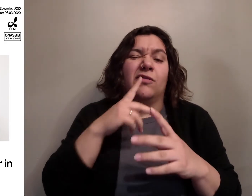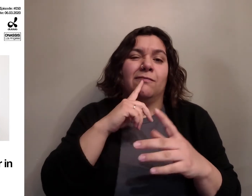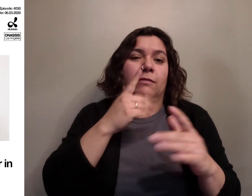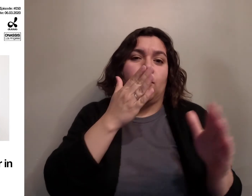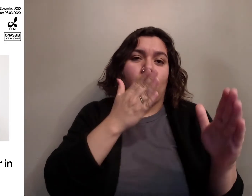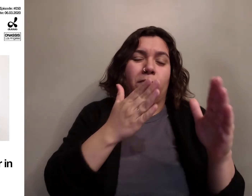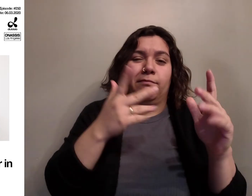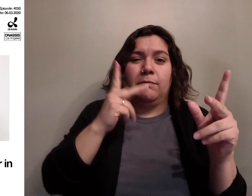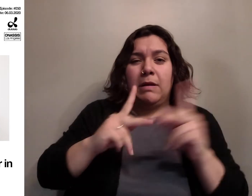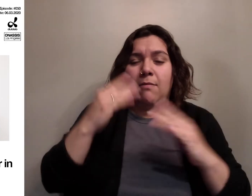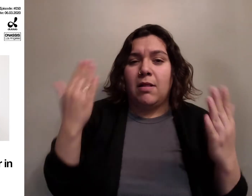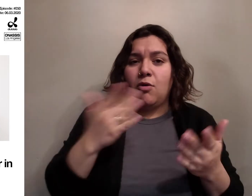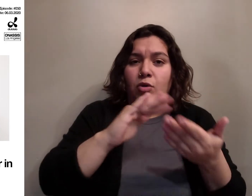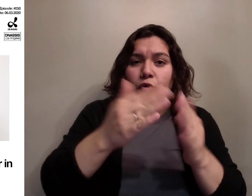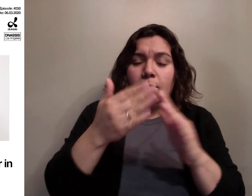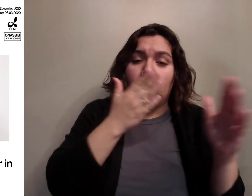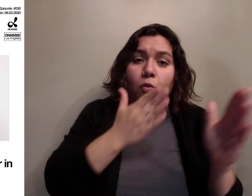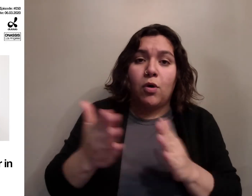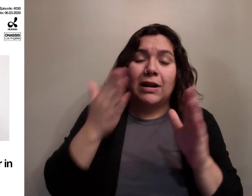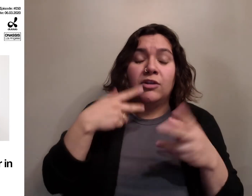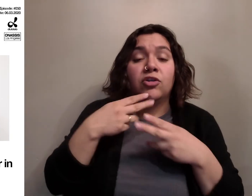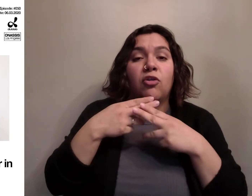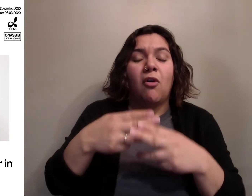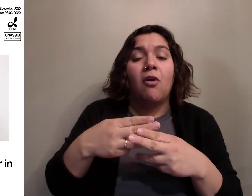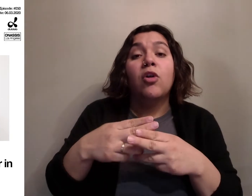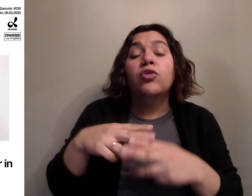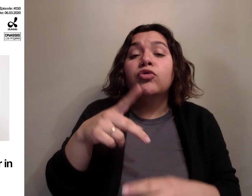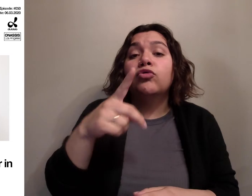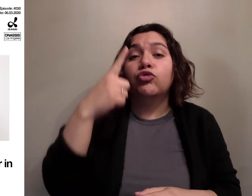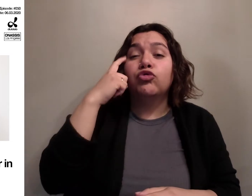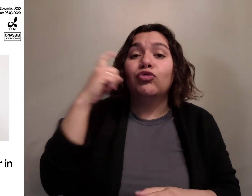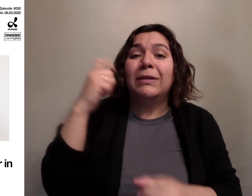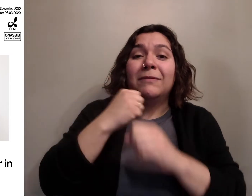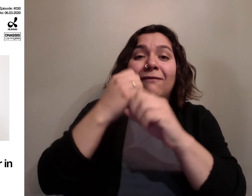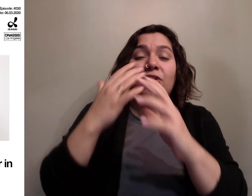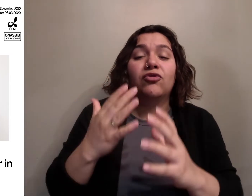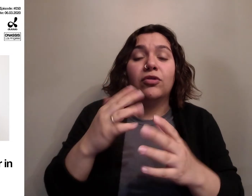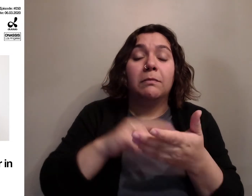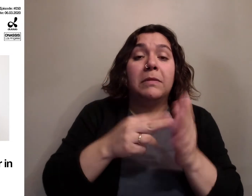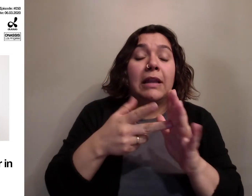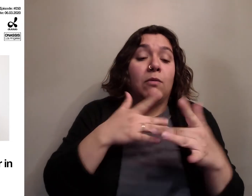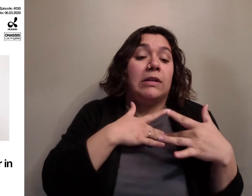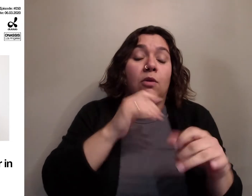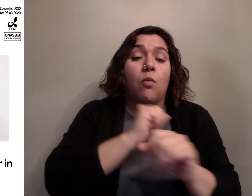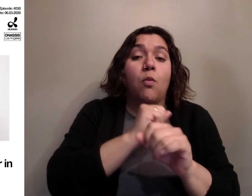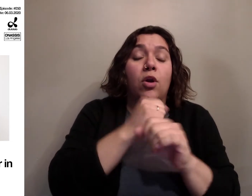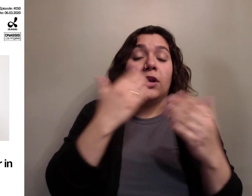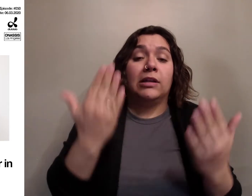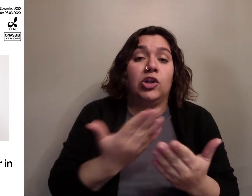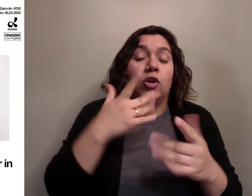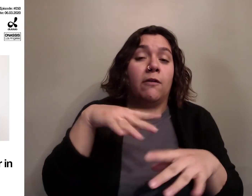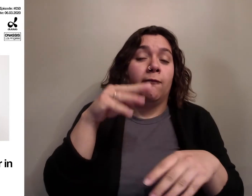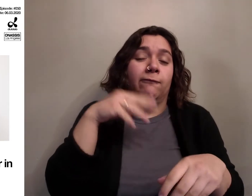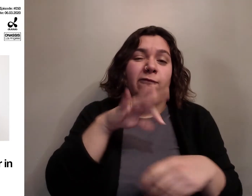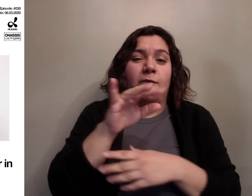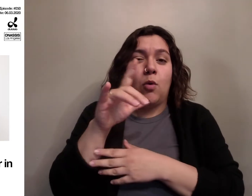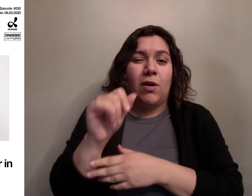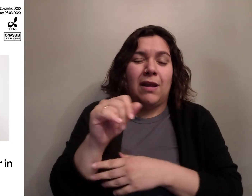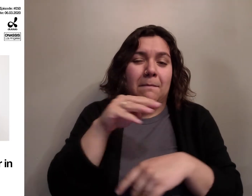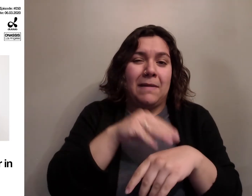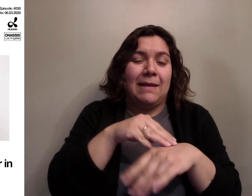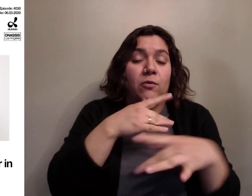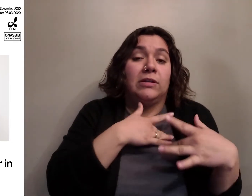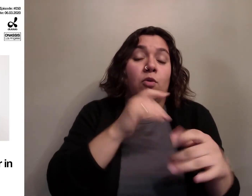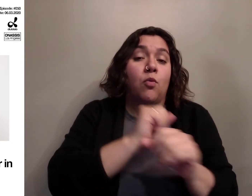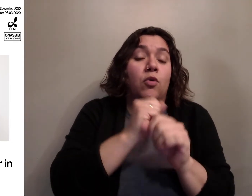And a lot of the community organizers, my partner's a community organizer for an organization called Dream Defenders based here in Miami, Florida. And we work a